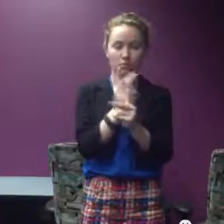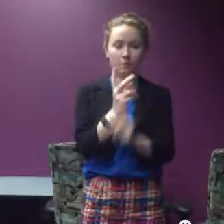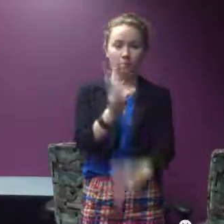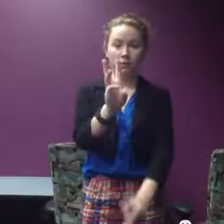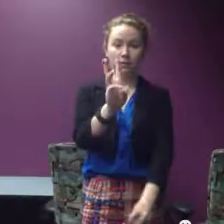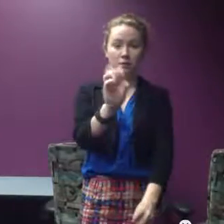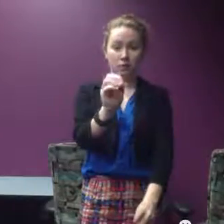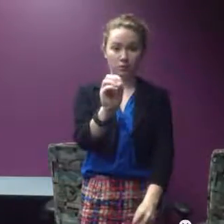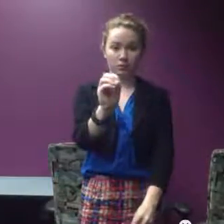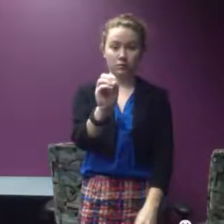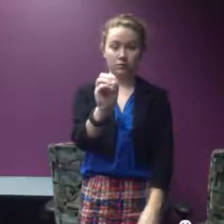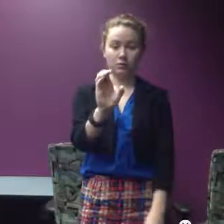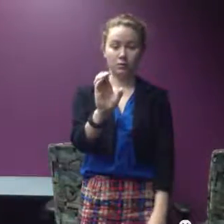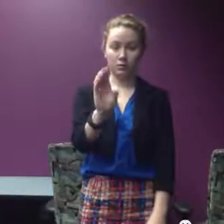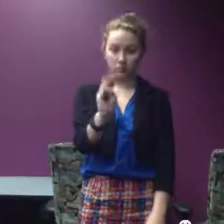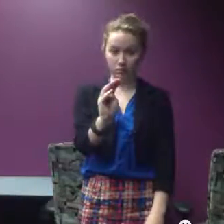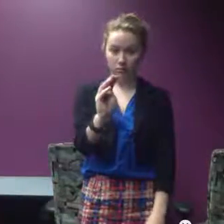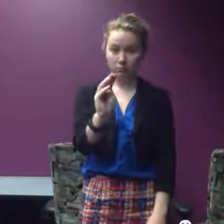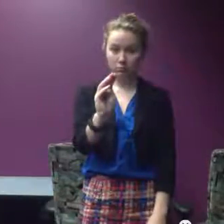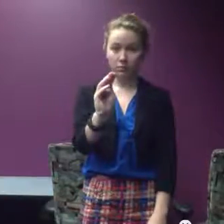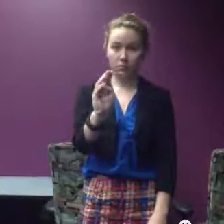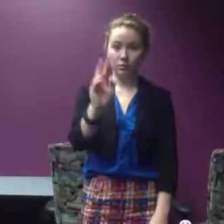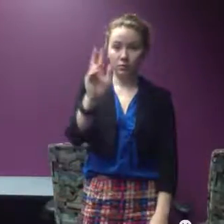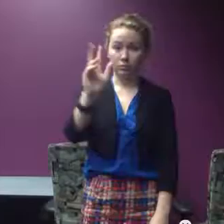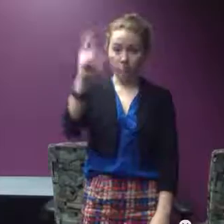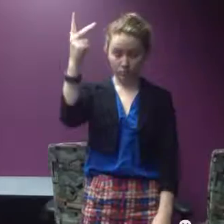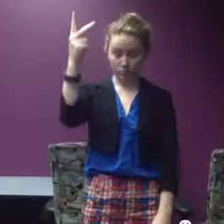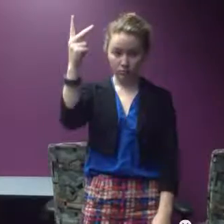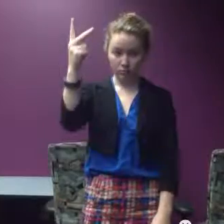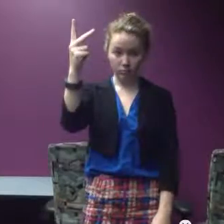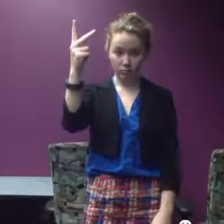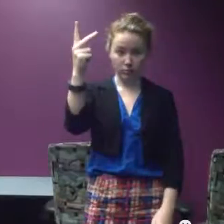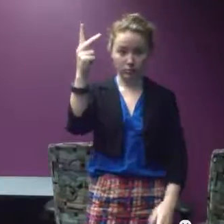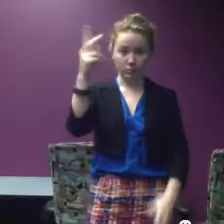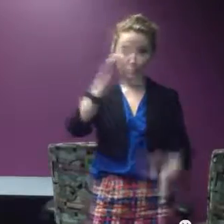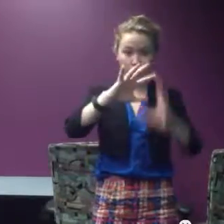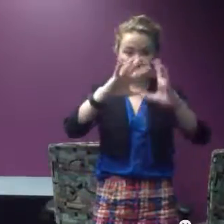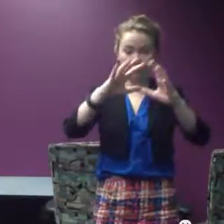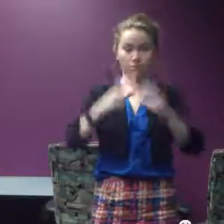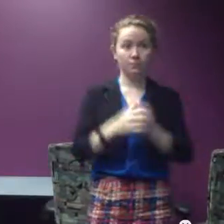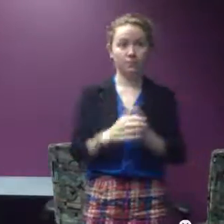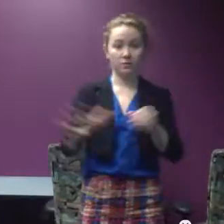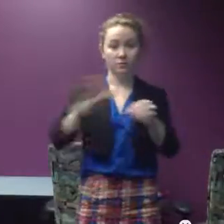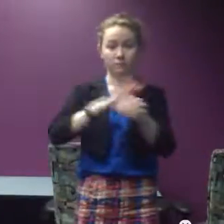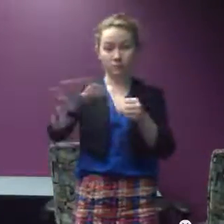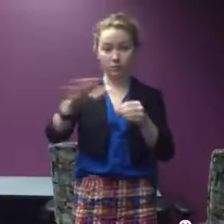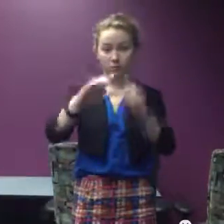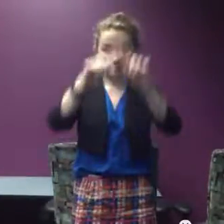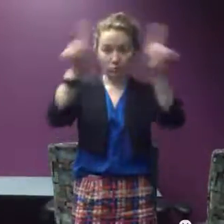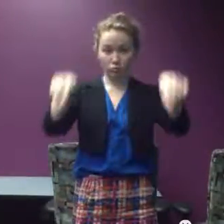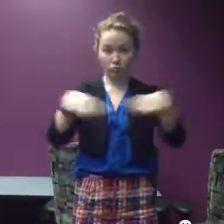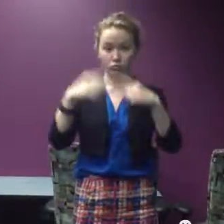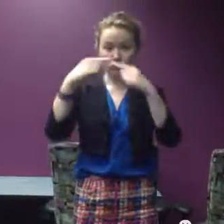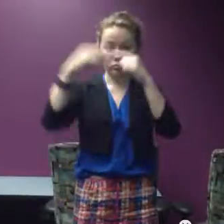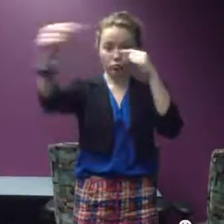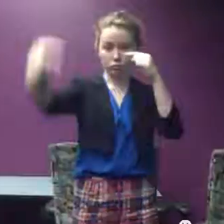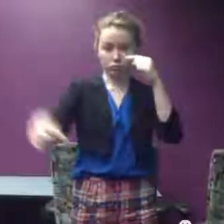So 60 centimeters cubed is the answer for the volume.